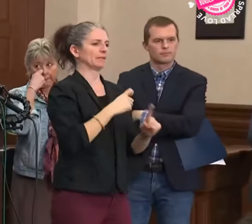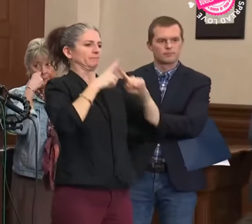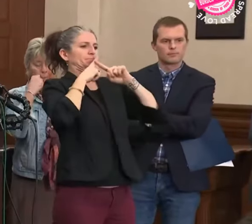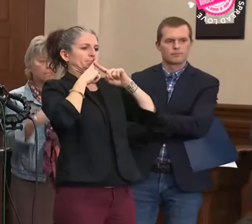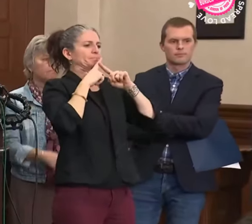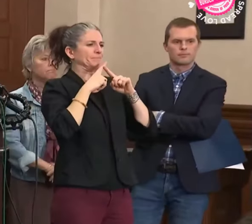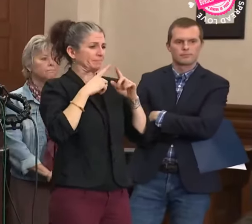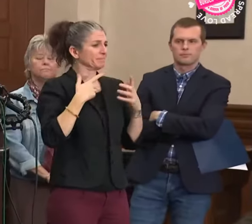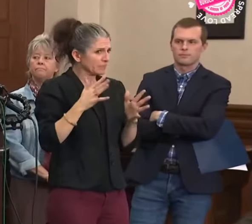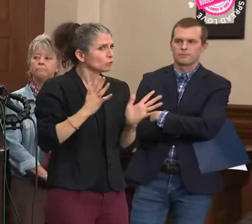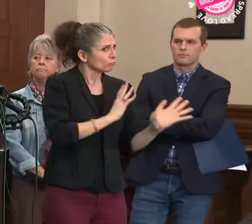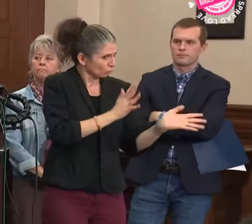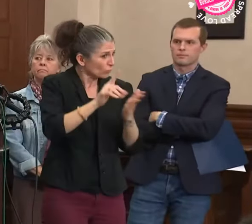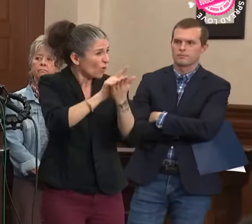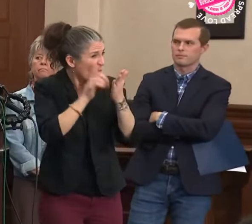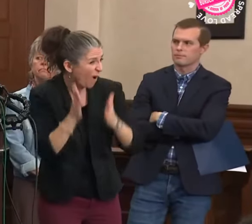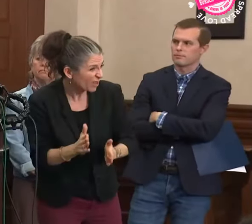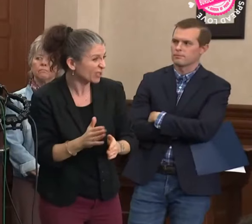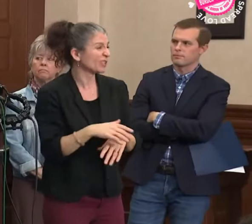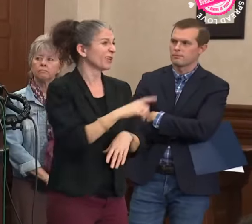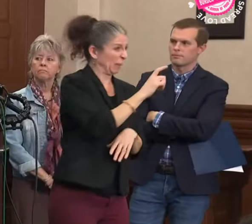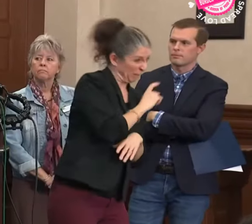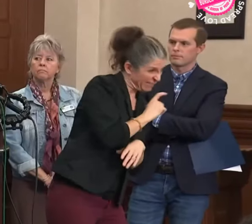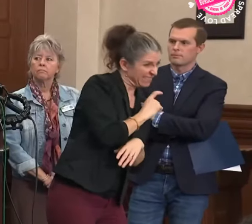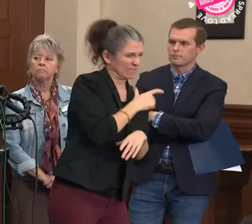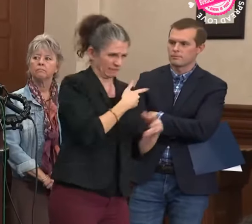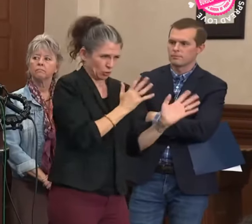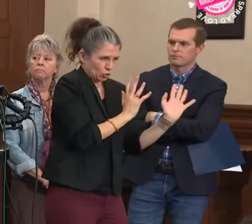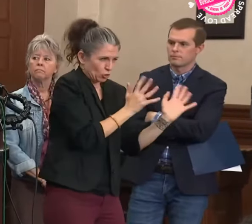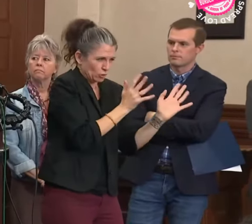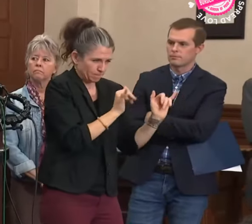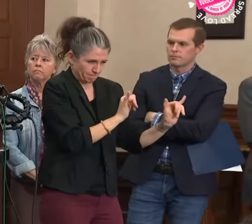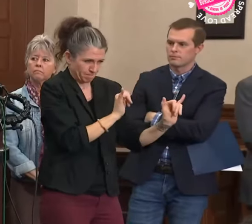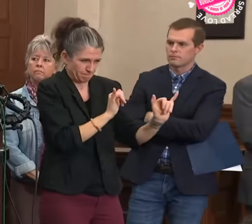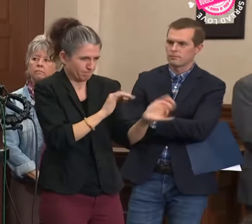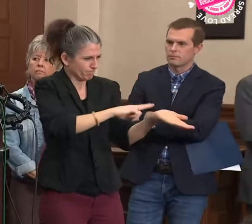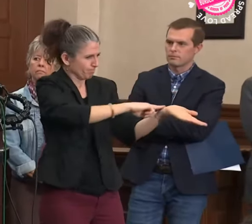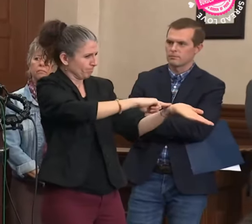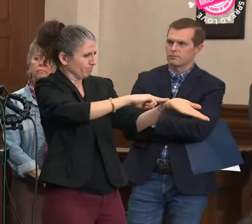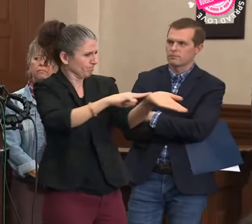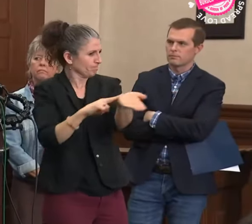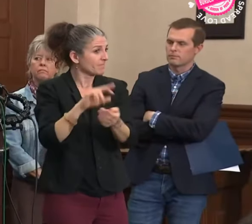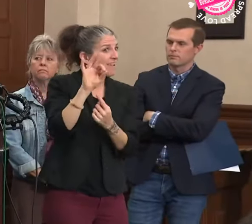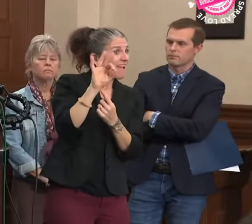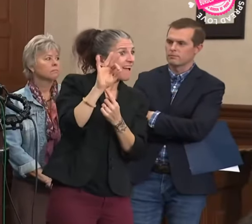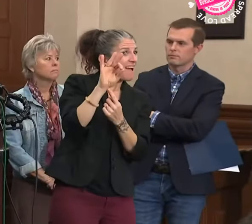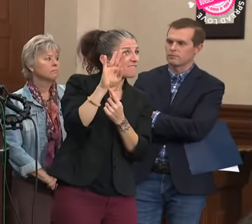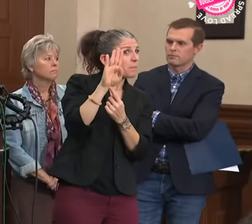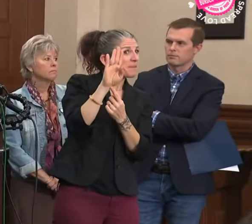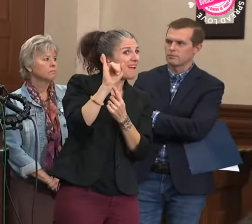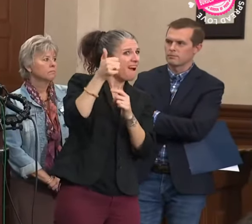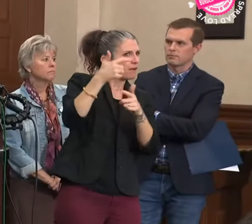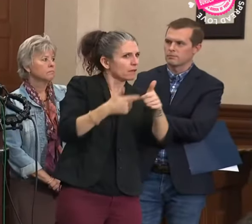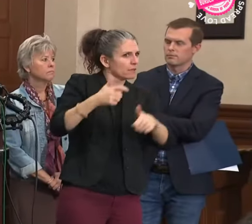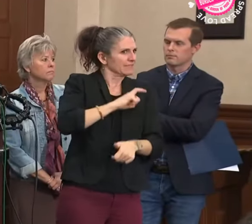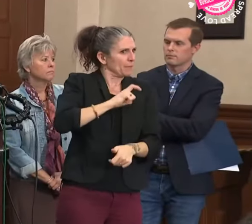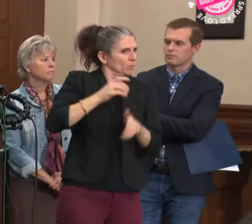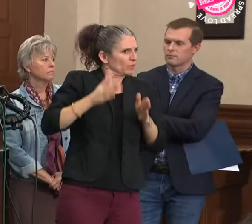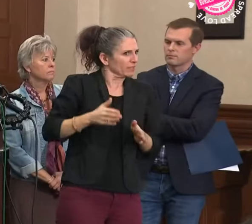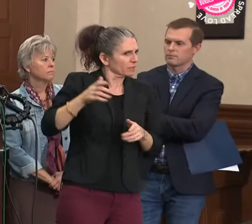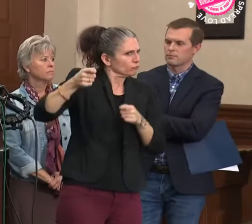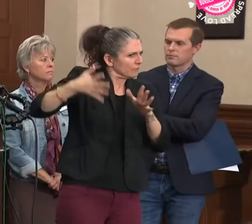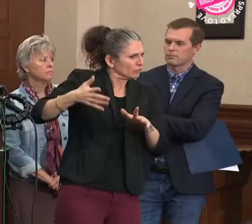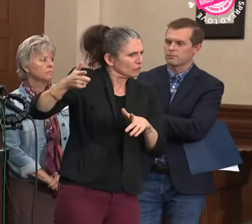as I said, just very recently with the FBI deputy director, but I certainly don't want to jeopardize